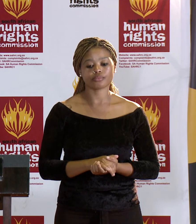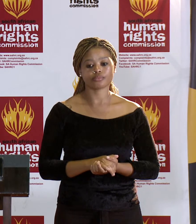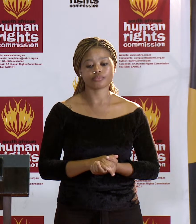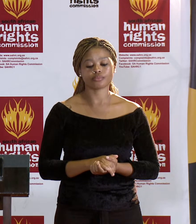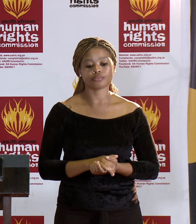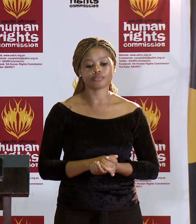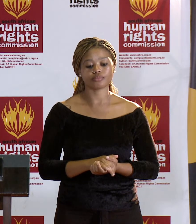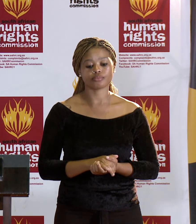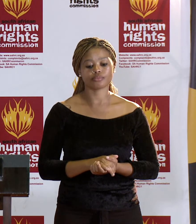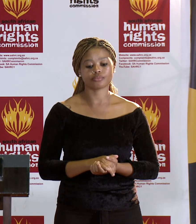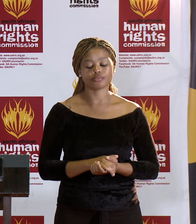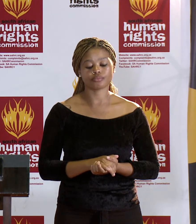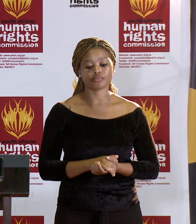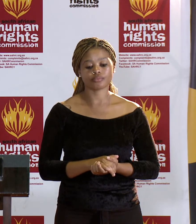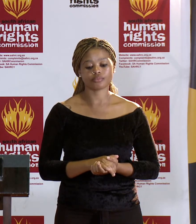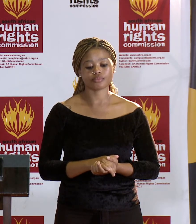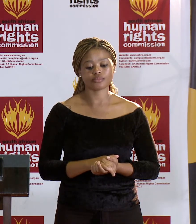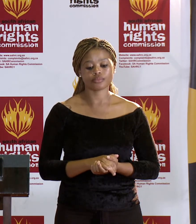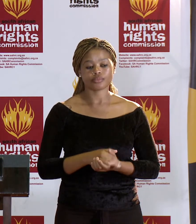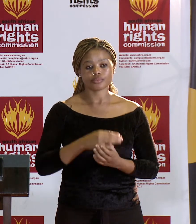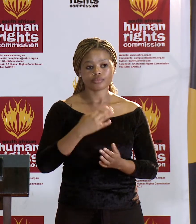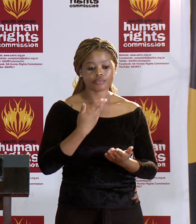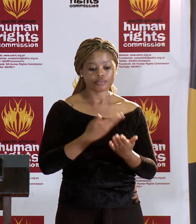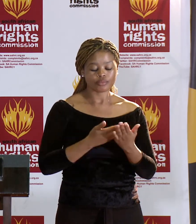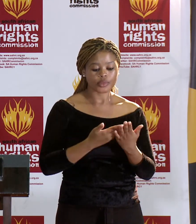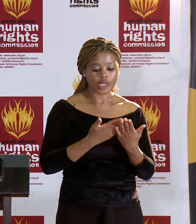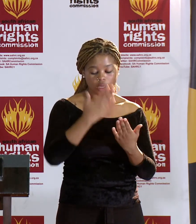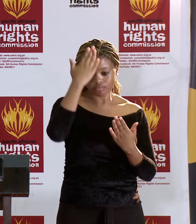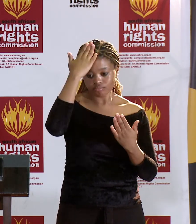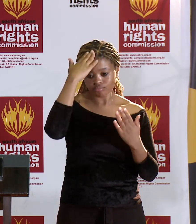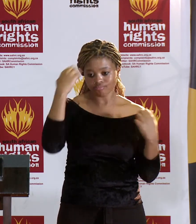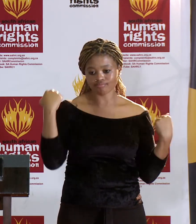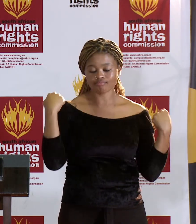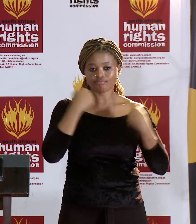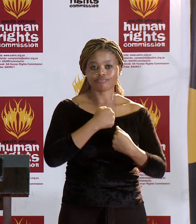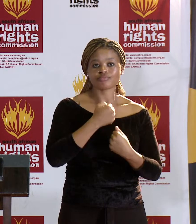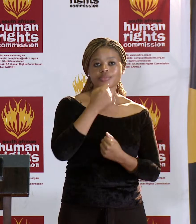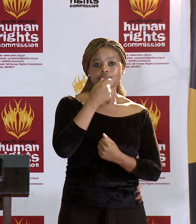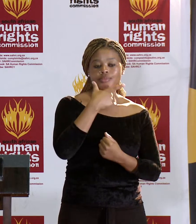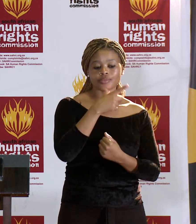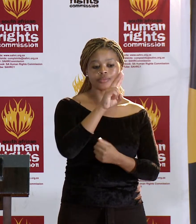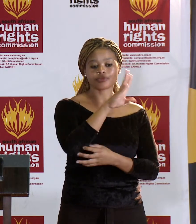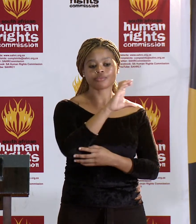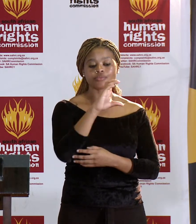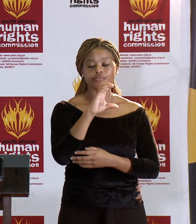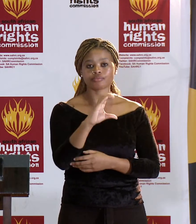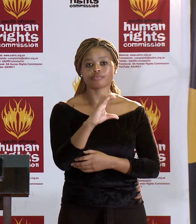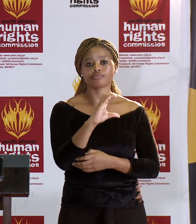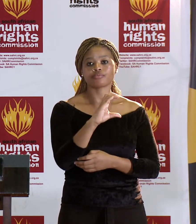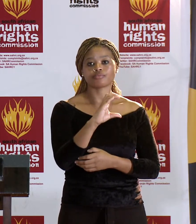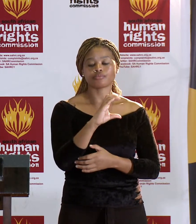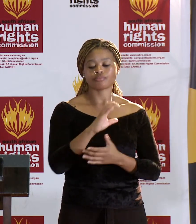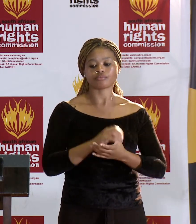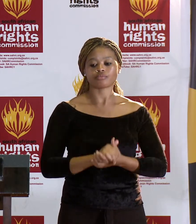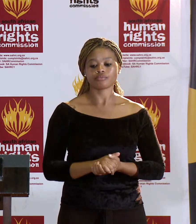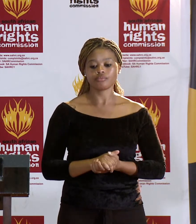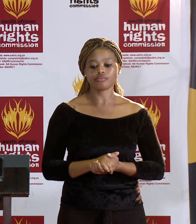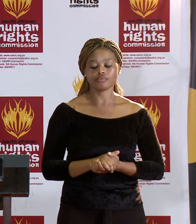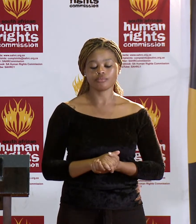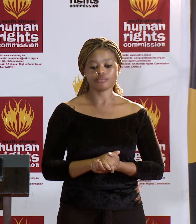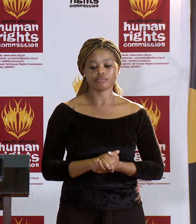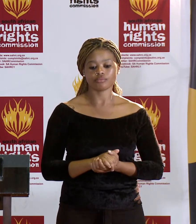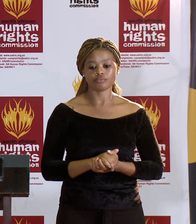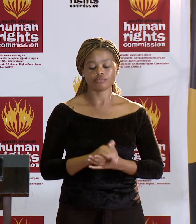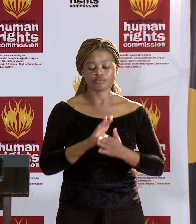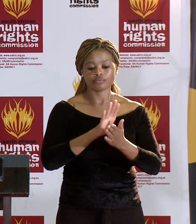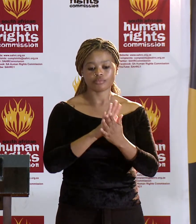And the next thing, there you are, in your graduation gown, beaming at your vice chancellor